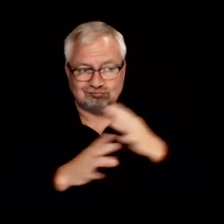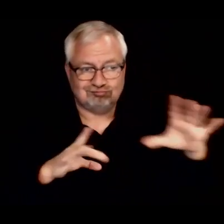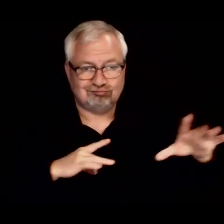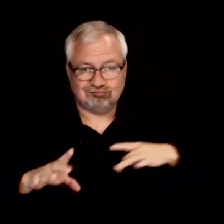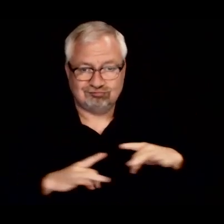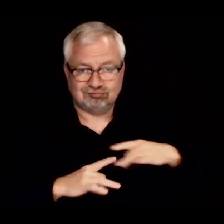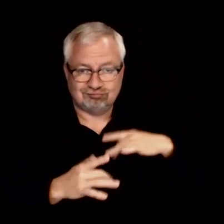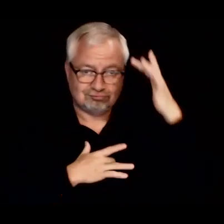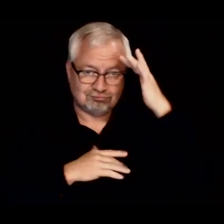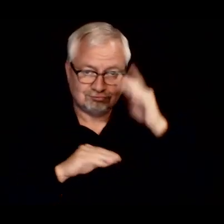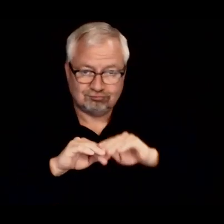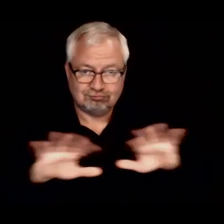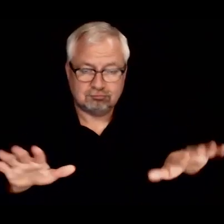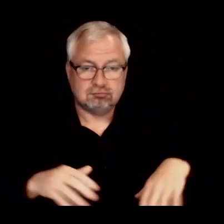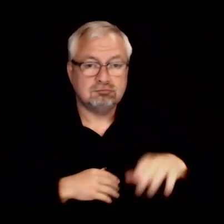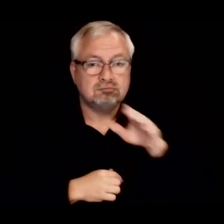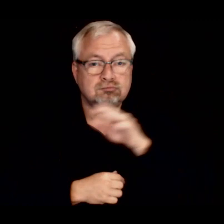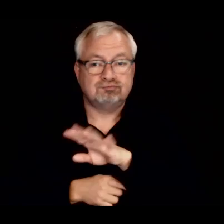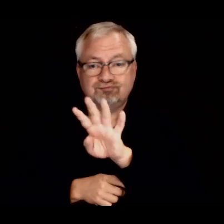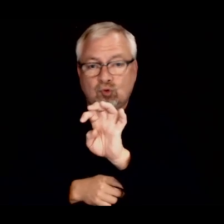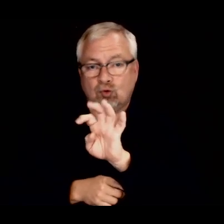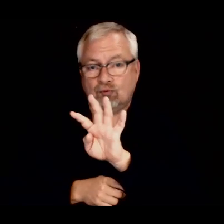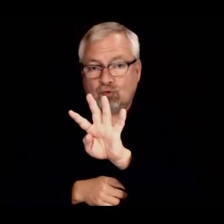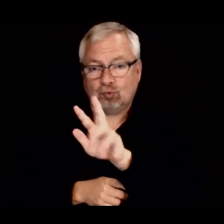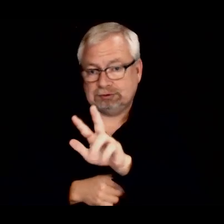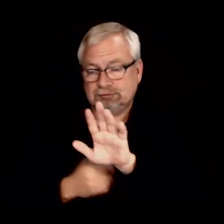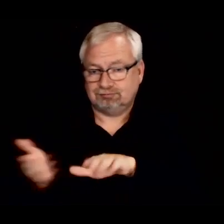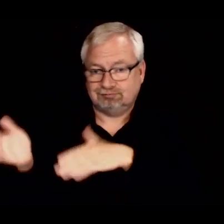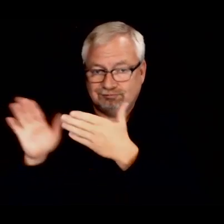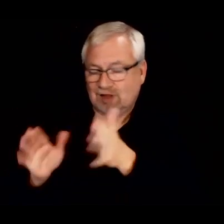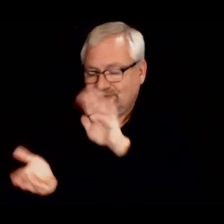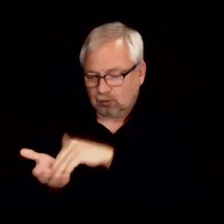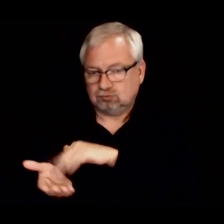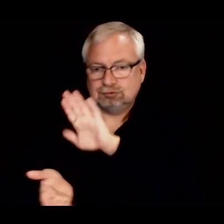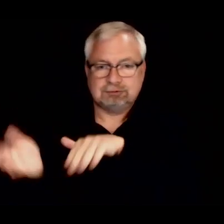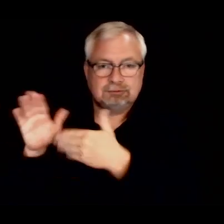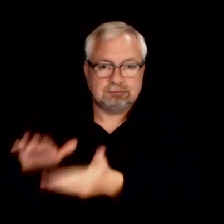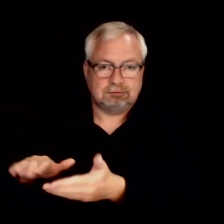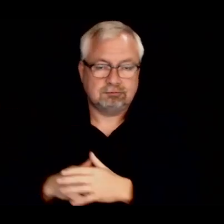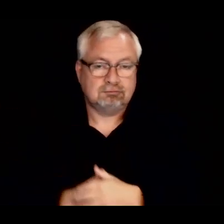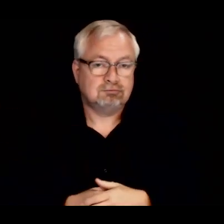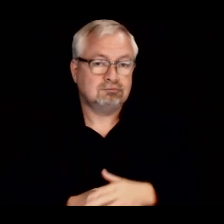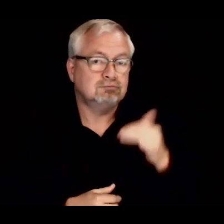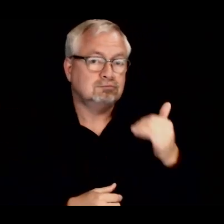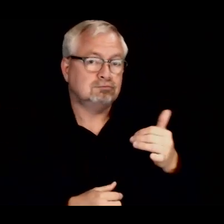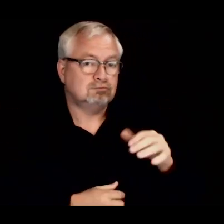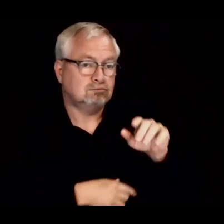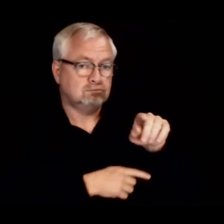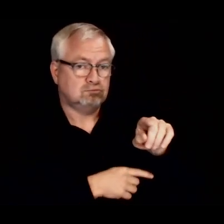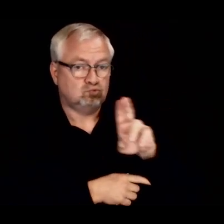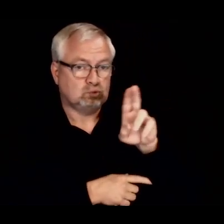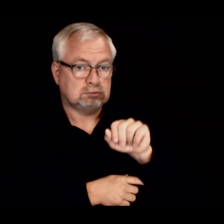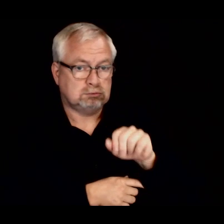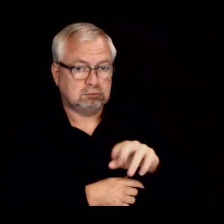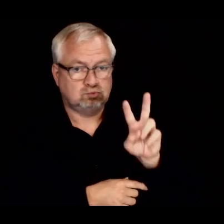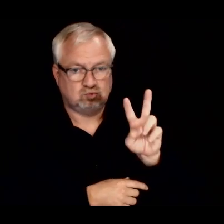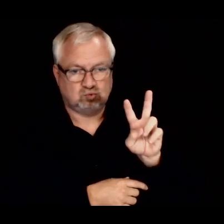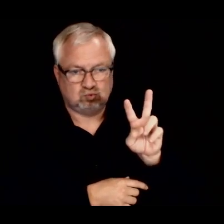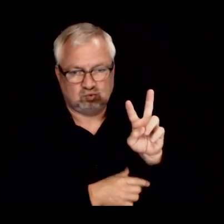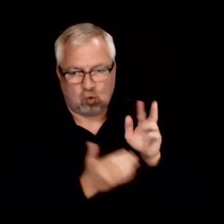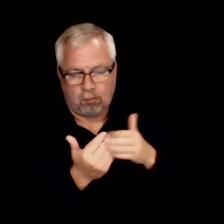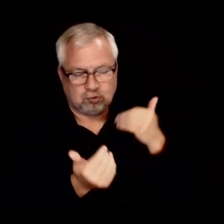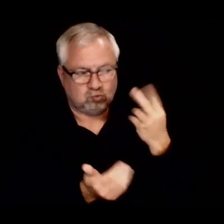deaths. In the United States, we were rapidly approaching 2 million cases as of this morning and over